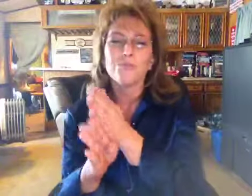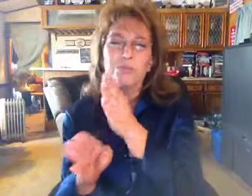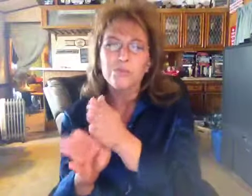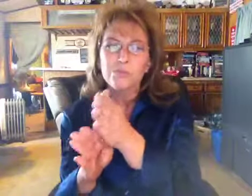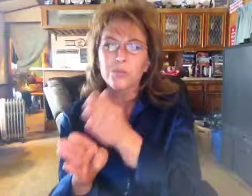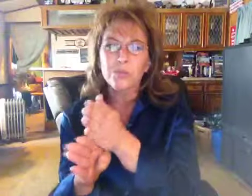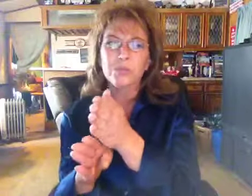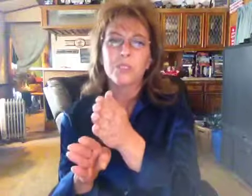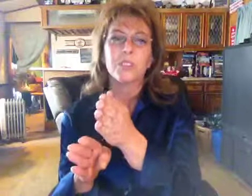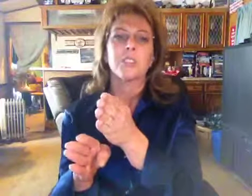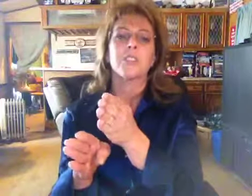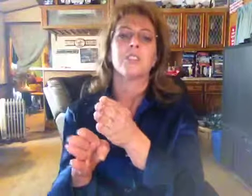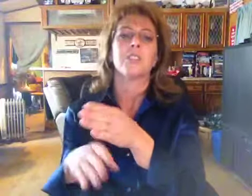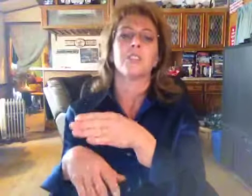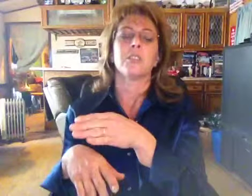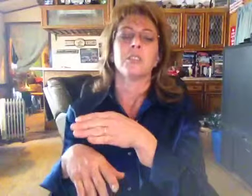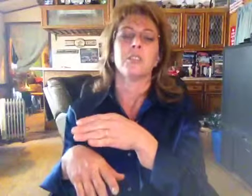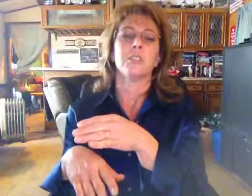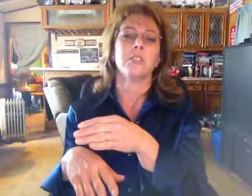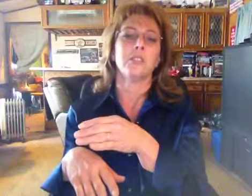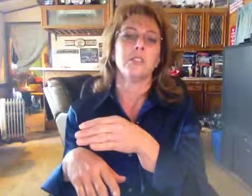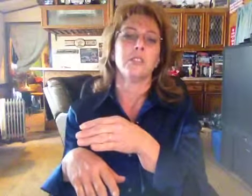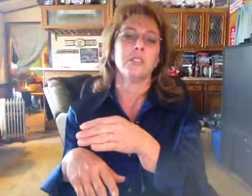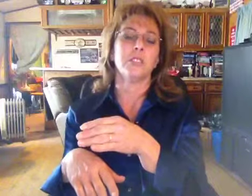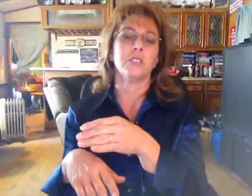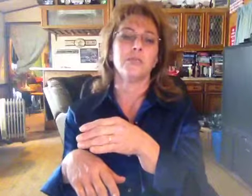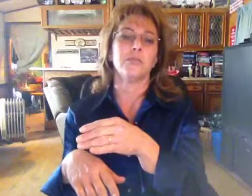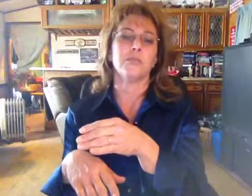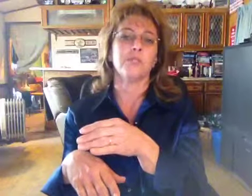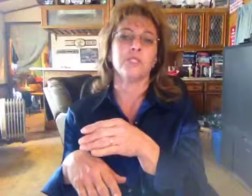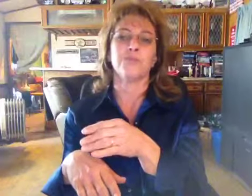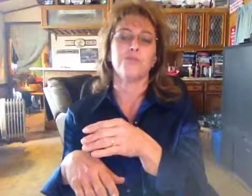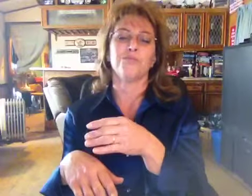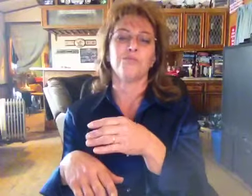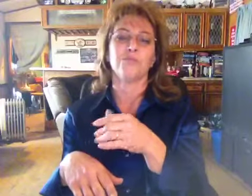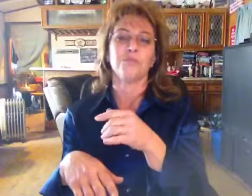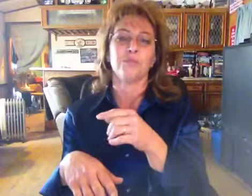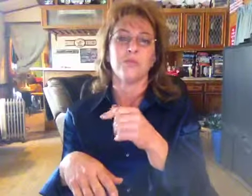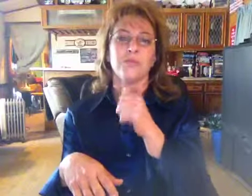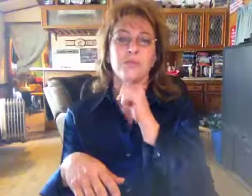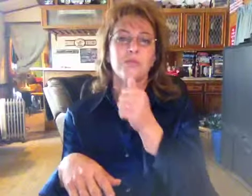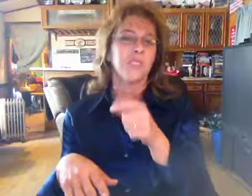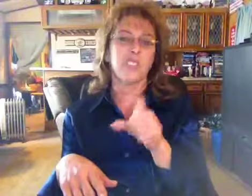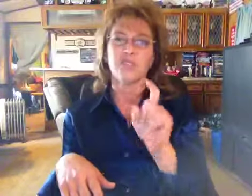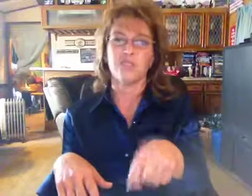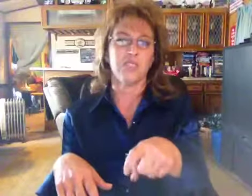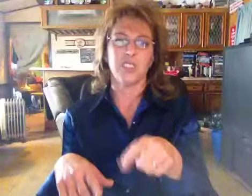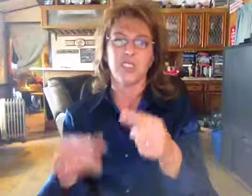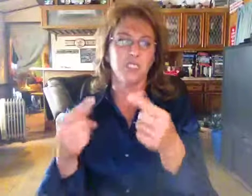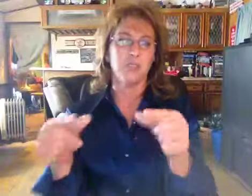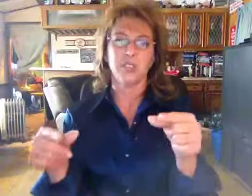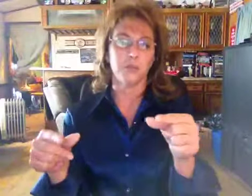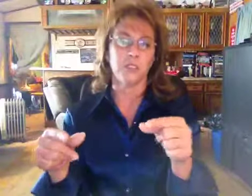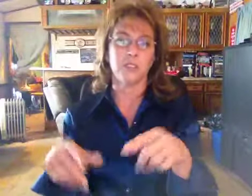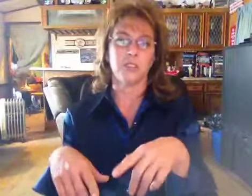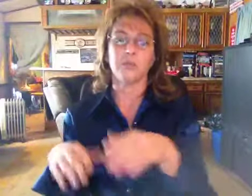grammar. That's really why you should learn it. Otherwise, we don't have to really know all the rules about grammar. But there are some people